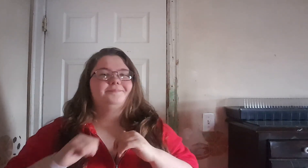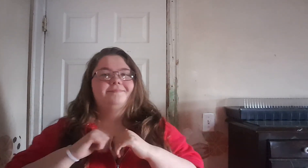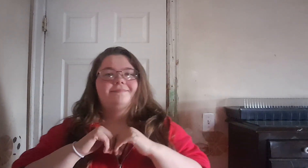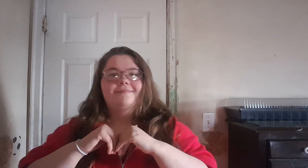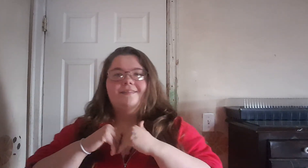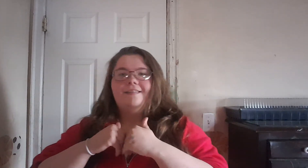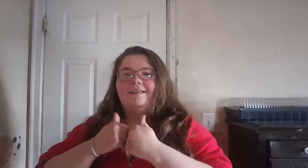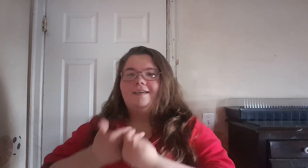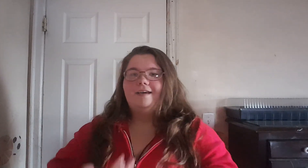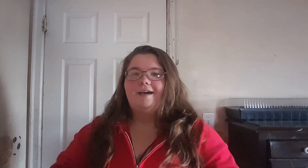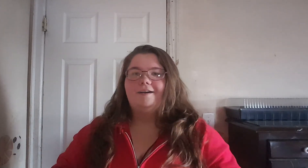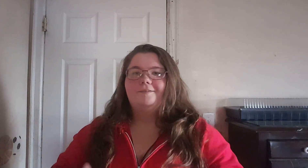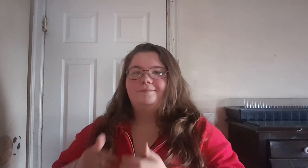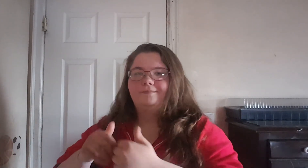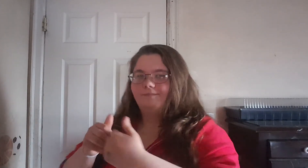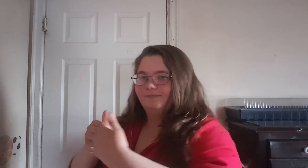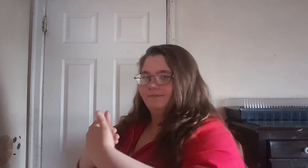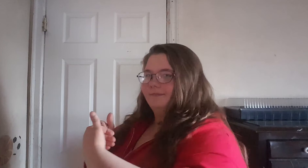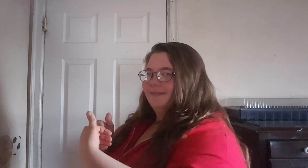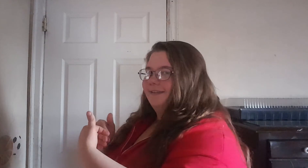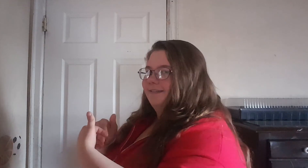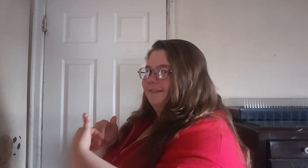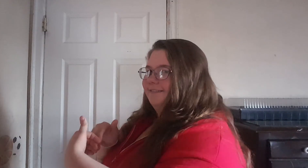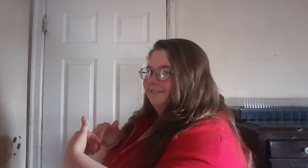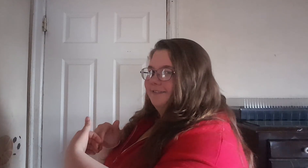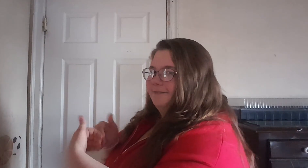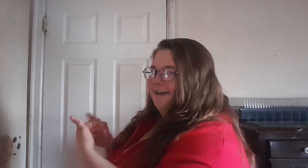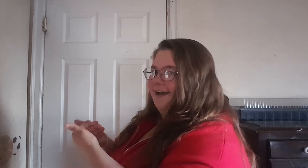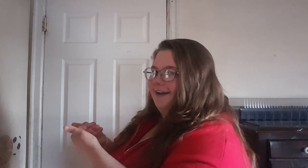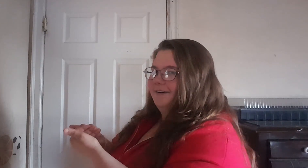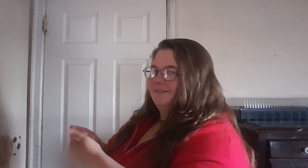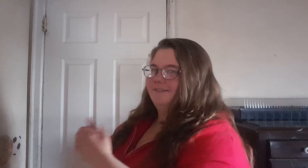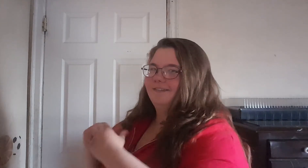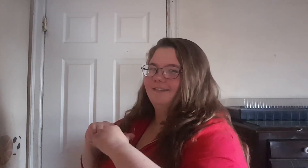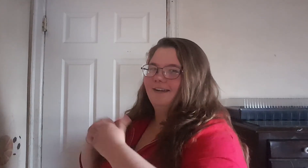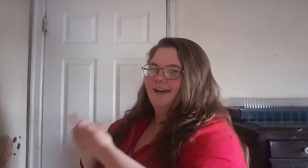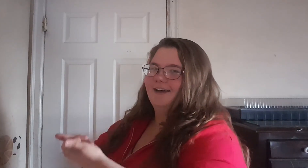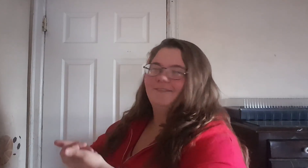how how how